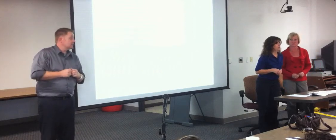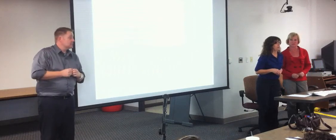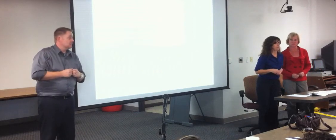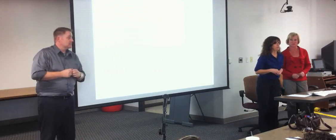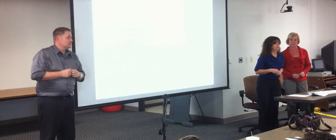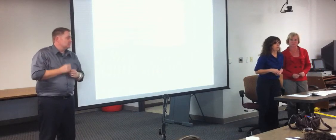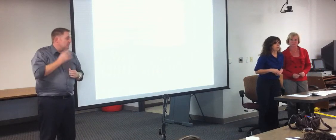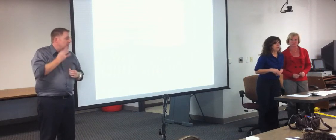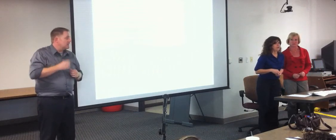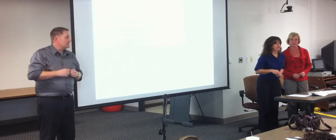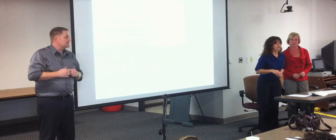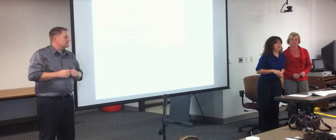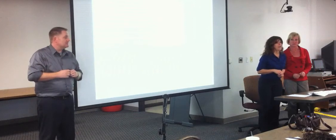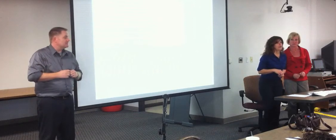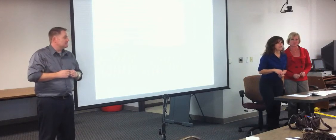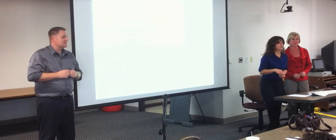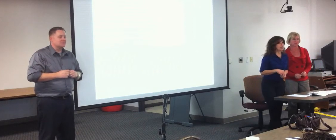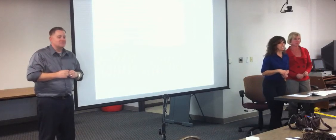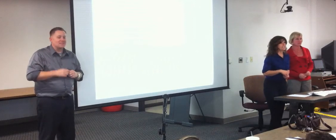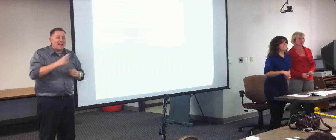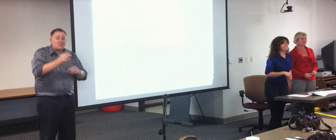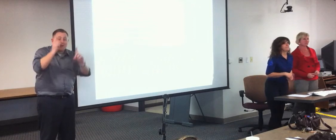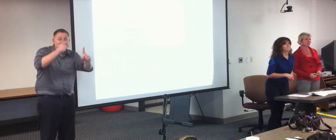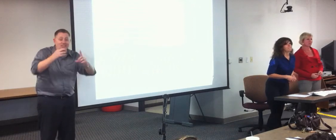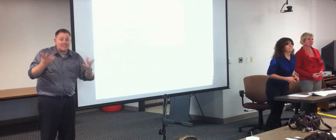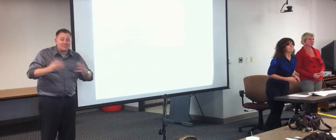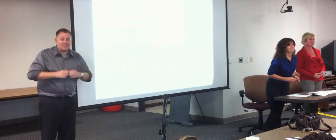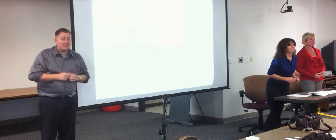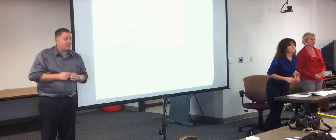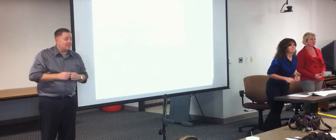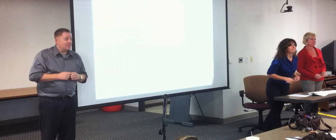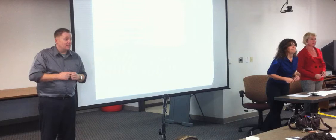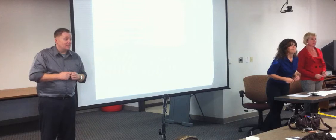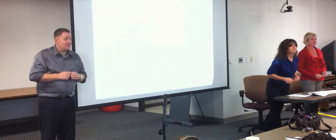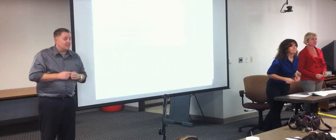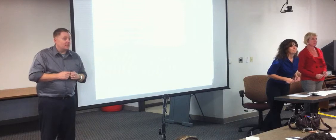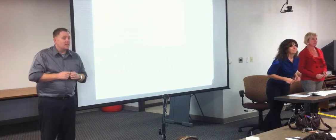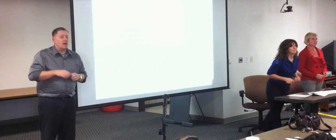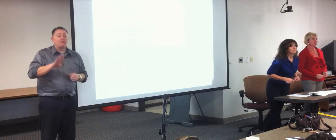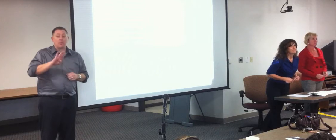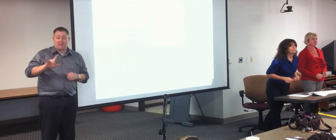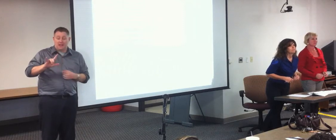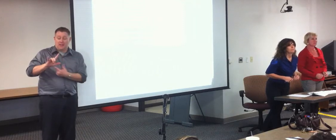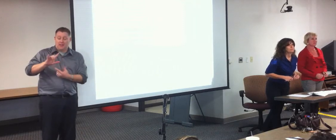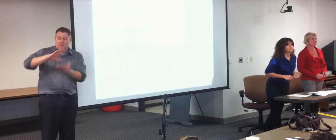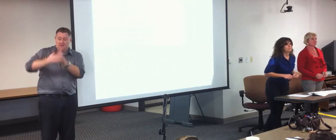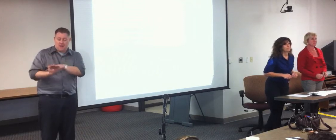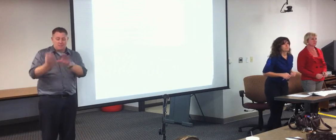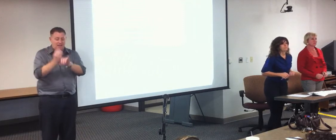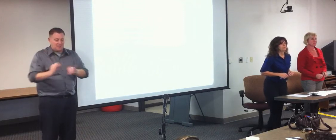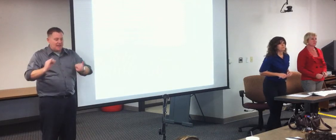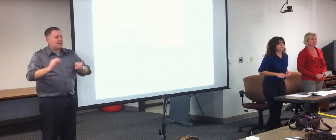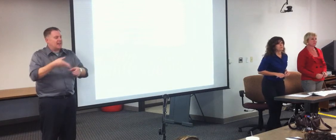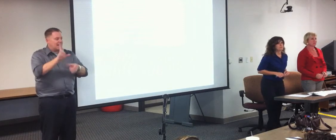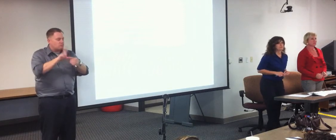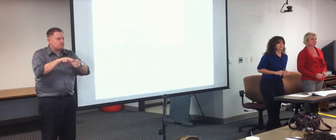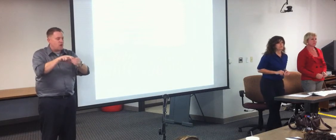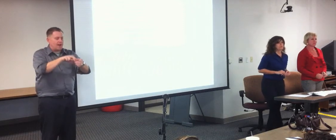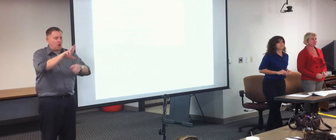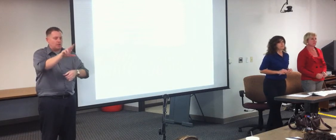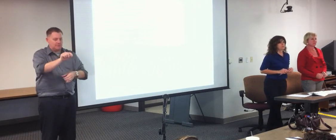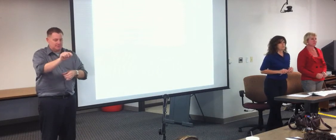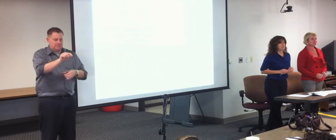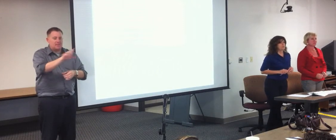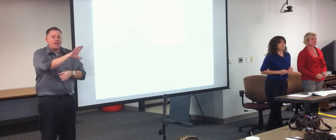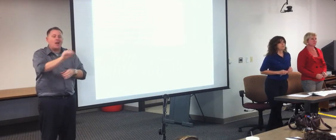All right. And your objective? For Bill to become independent in riding regional transit.